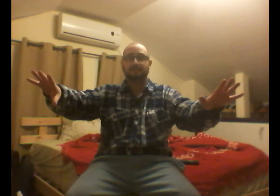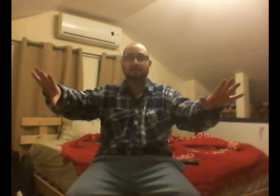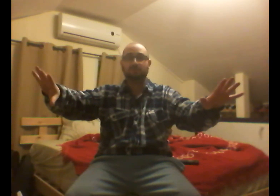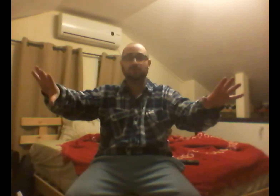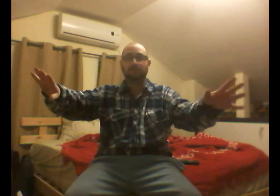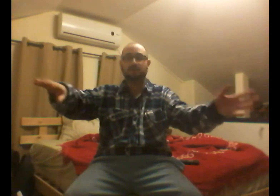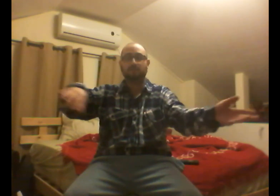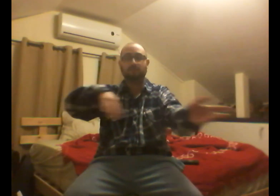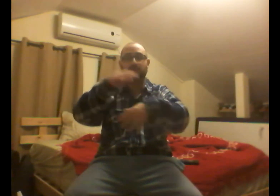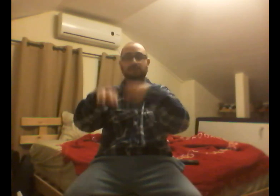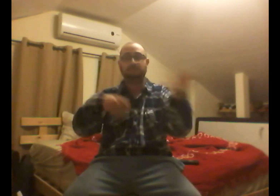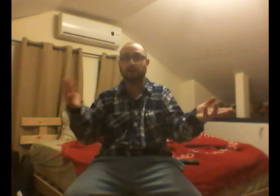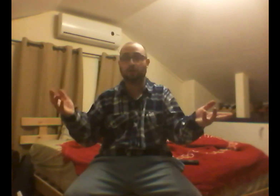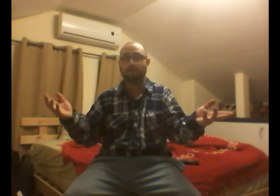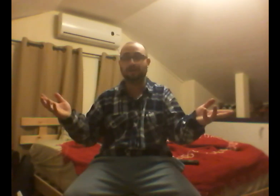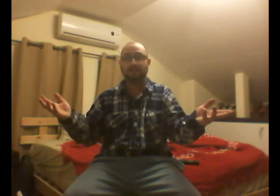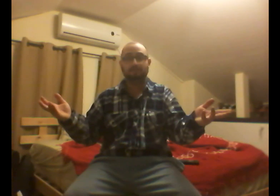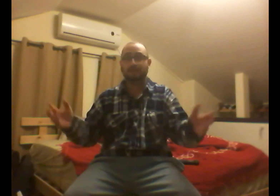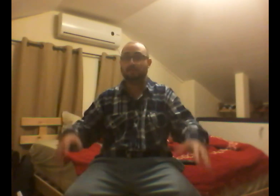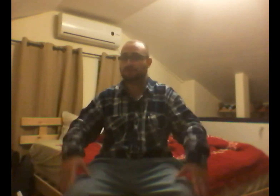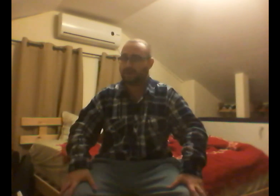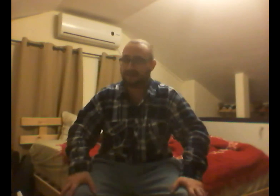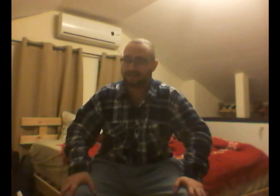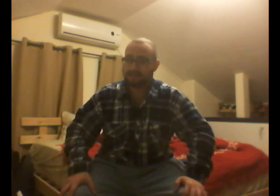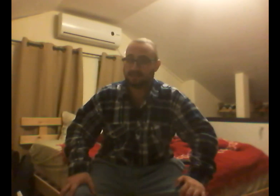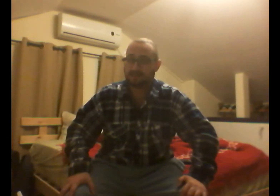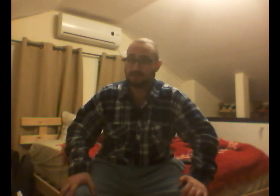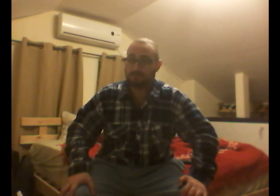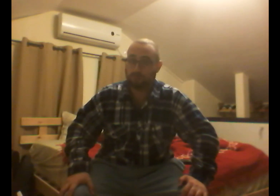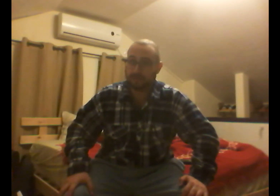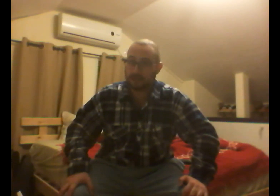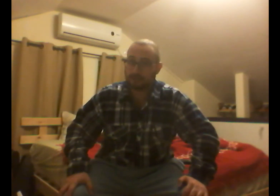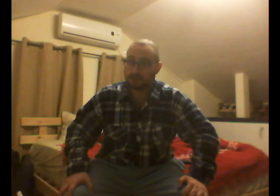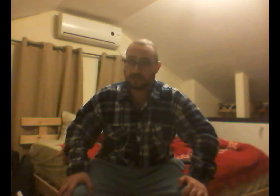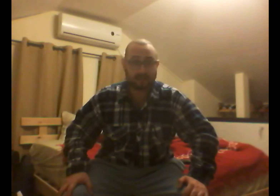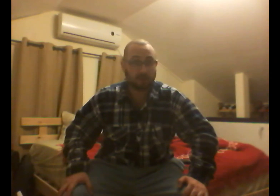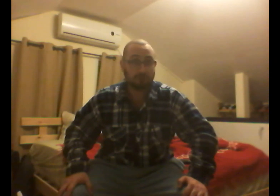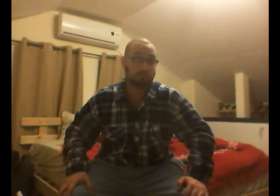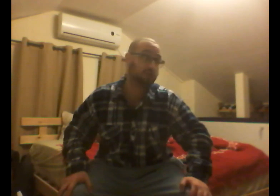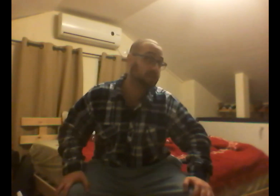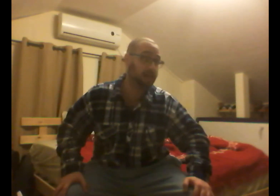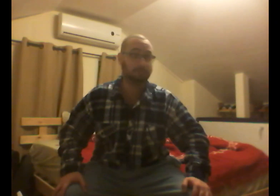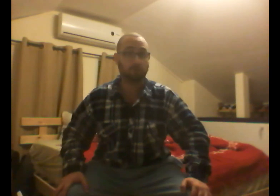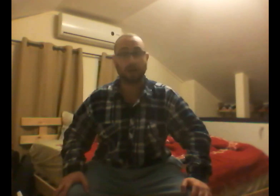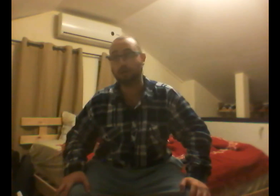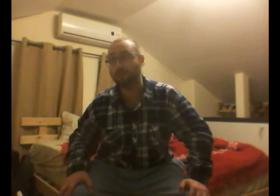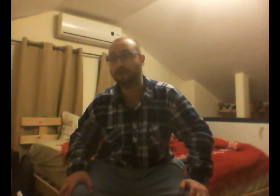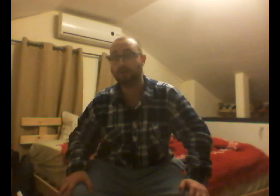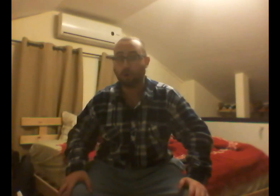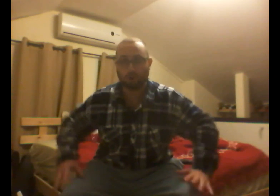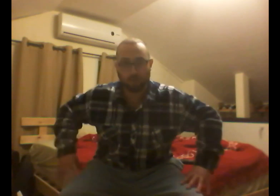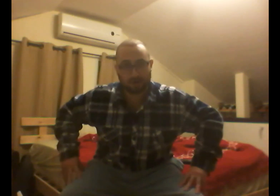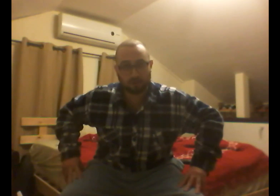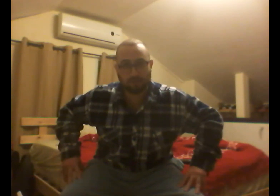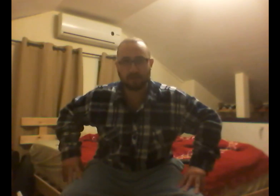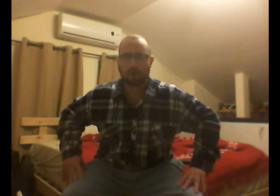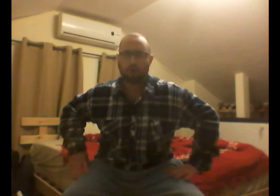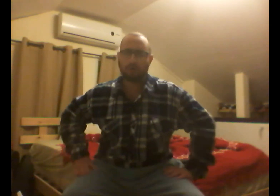CW universe and restart over? Maybe we'll finally get to see some of the movie characters, like, you know, Shazam, or Aquaman, or Wonder Woman, or